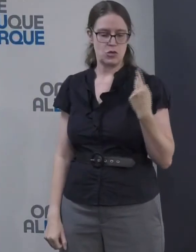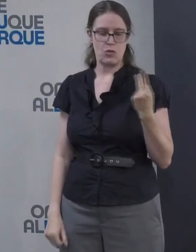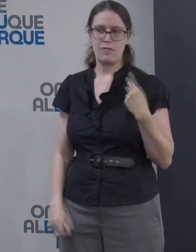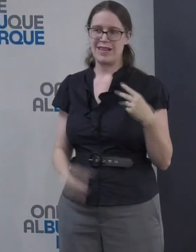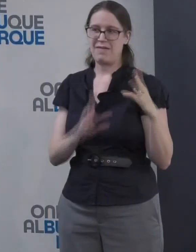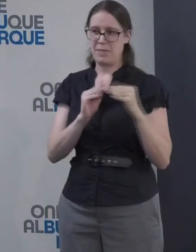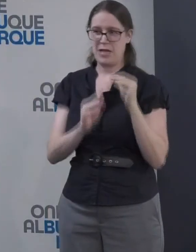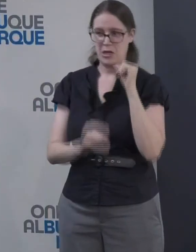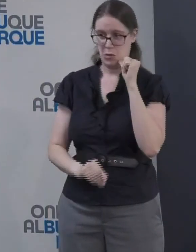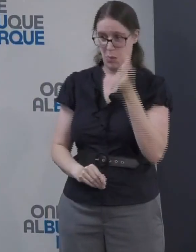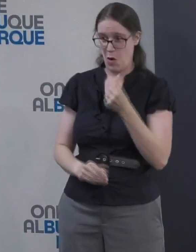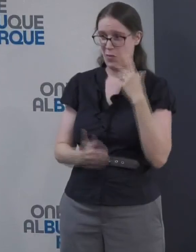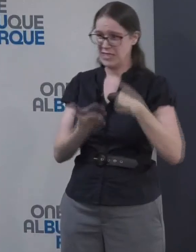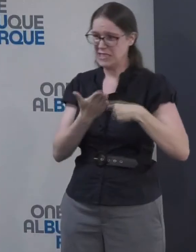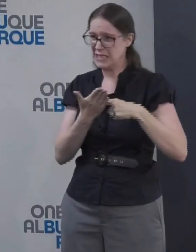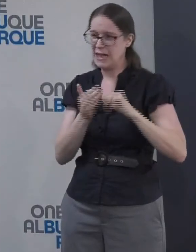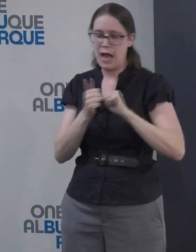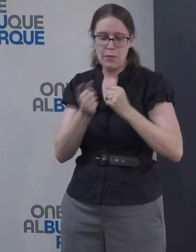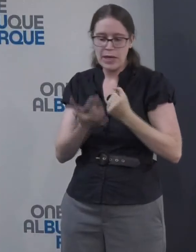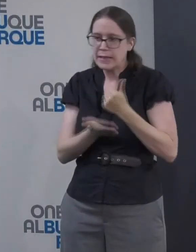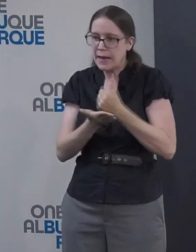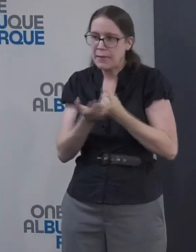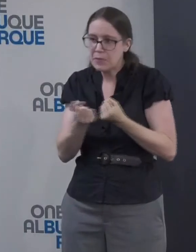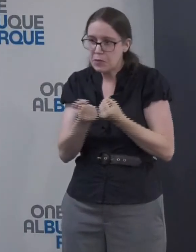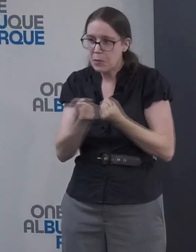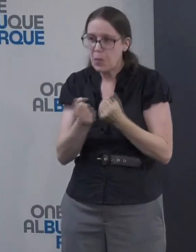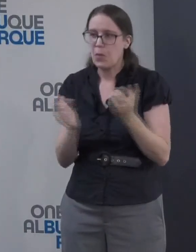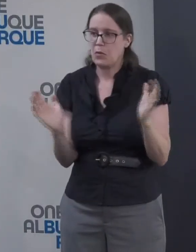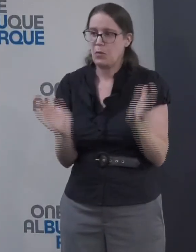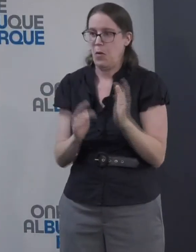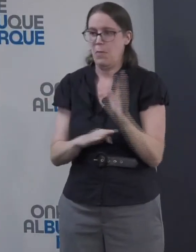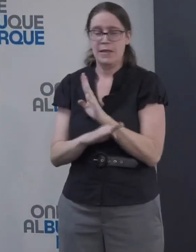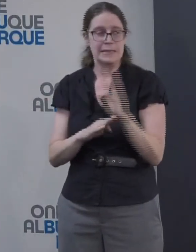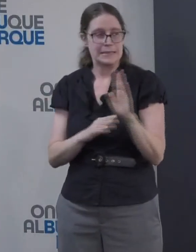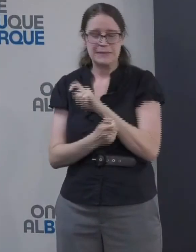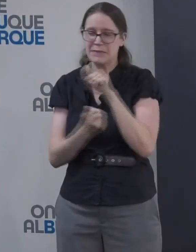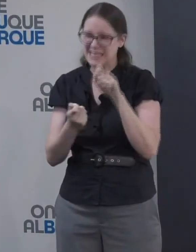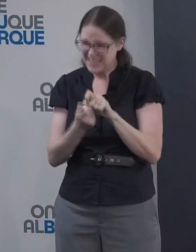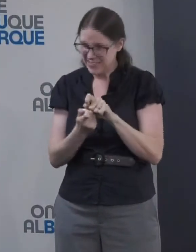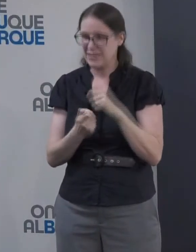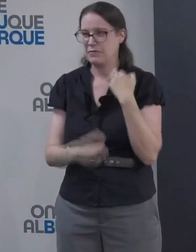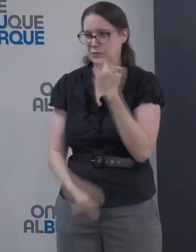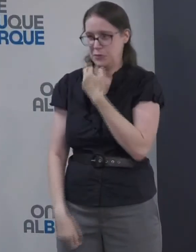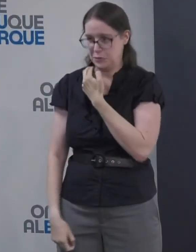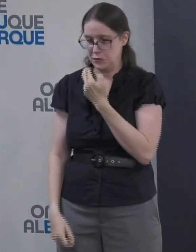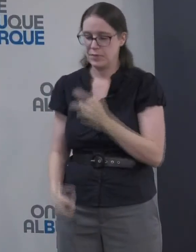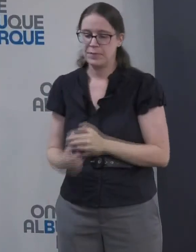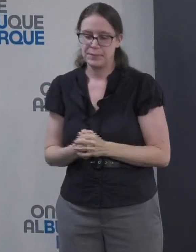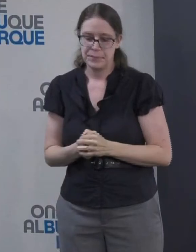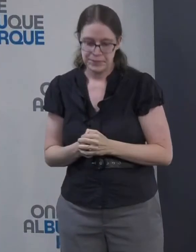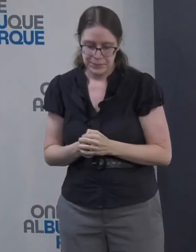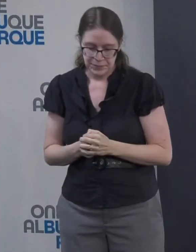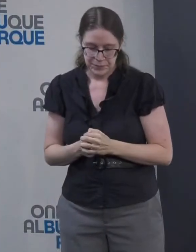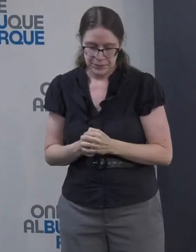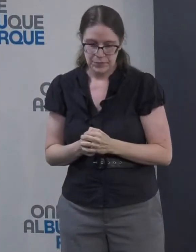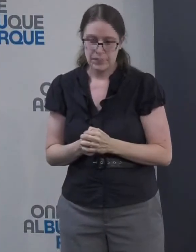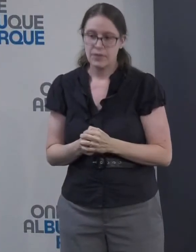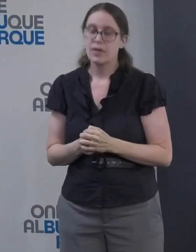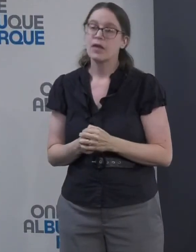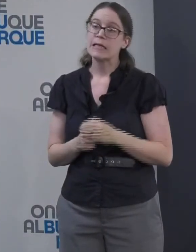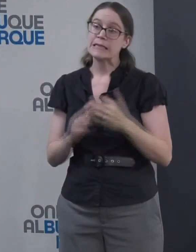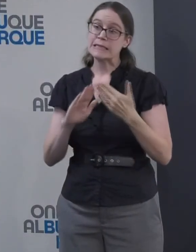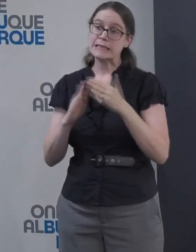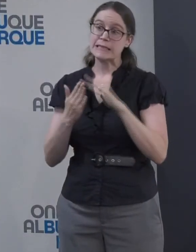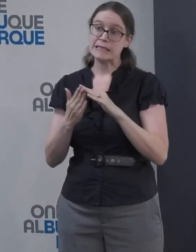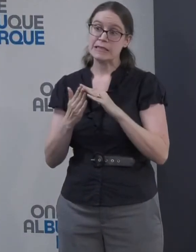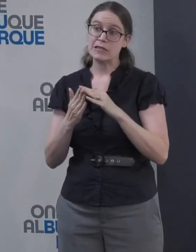small businesses. And particularly, the mayor mentioned restaurants. We do have an ordinance